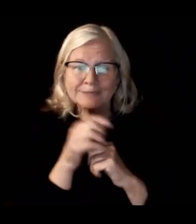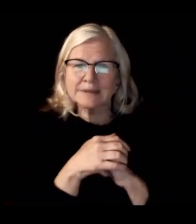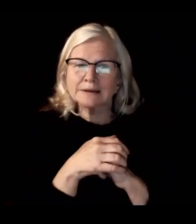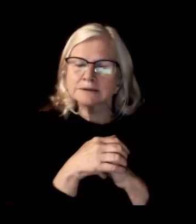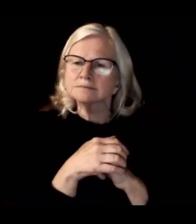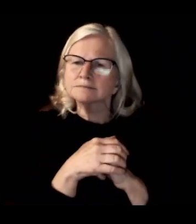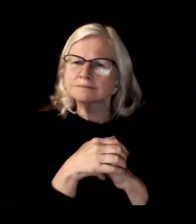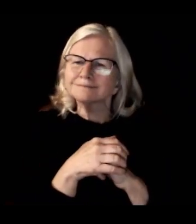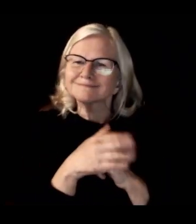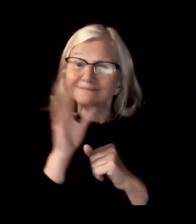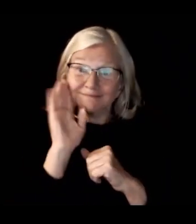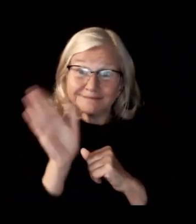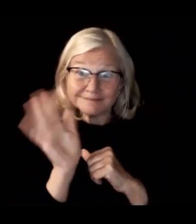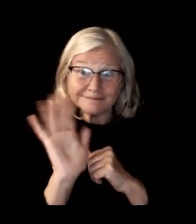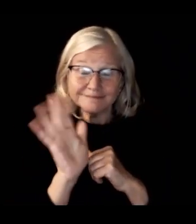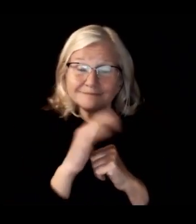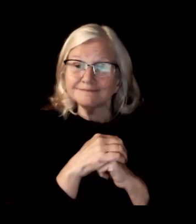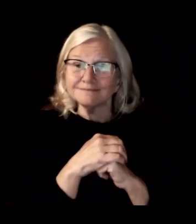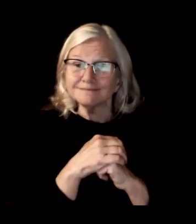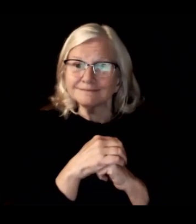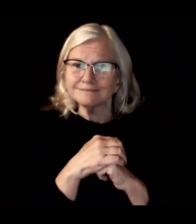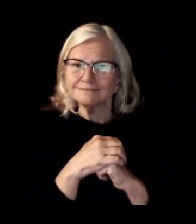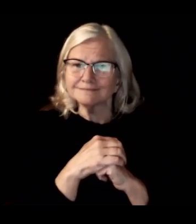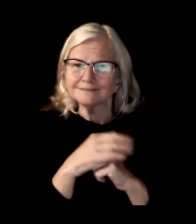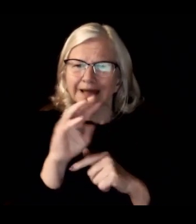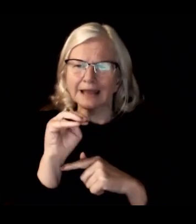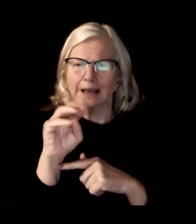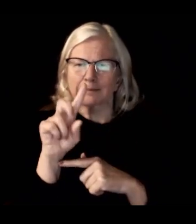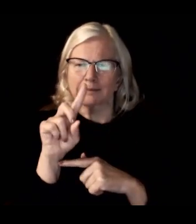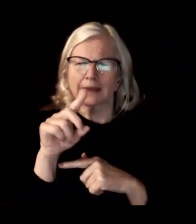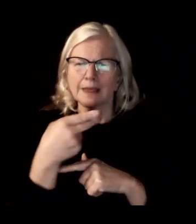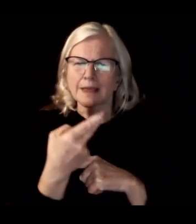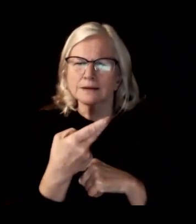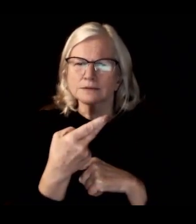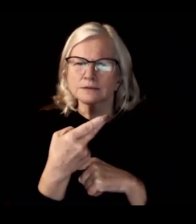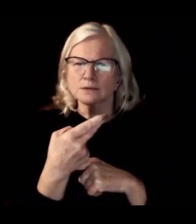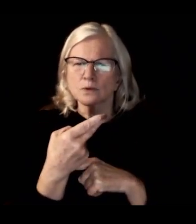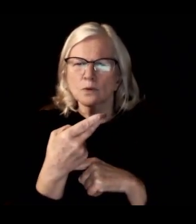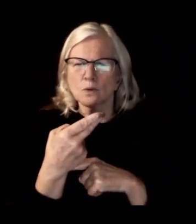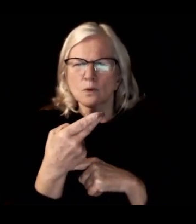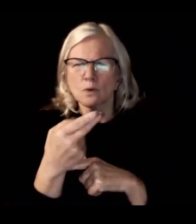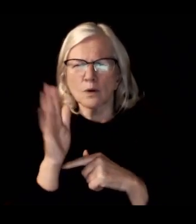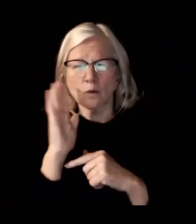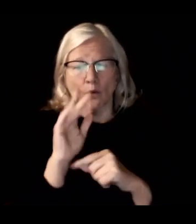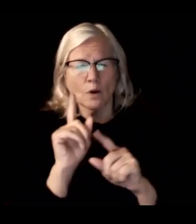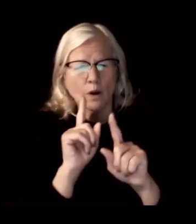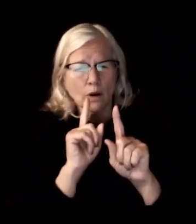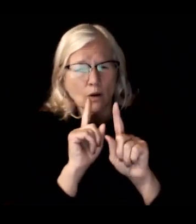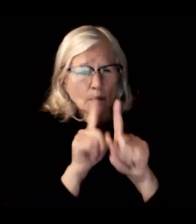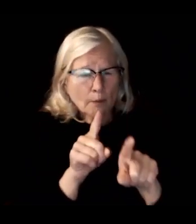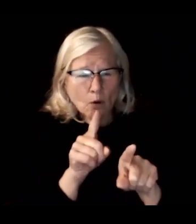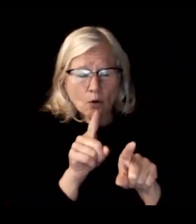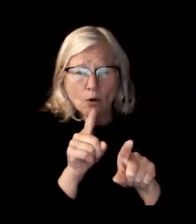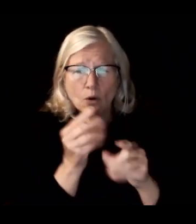Hi, is the MDH going to report cases by college at all?